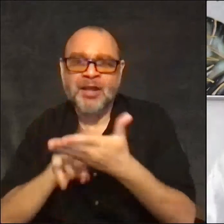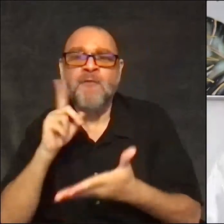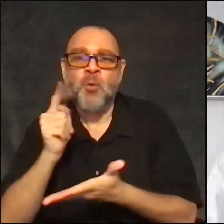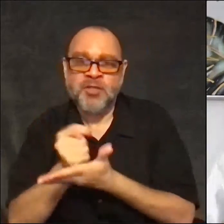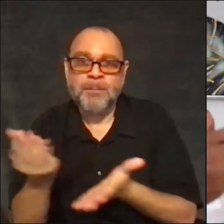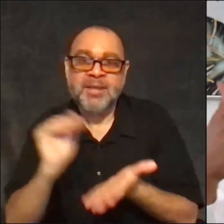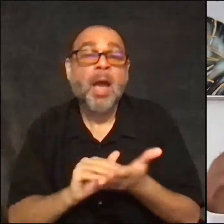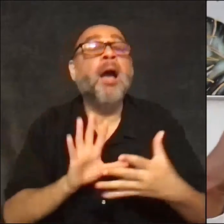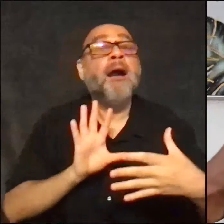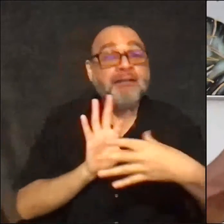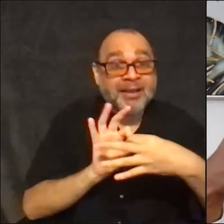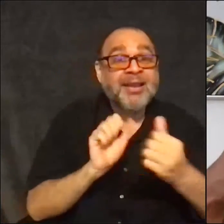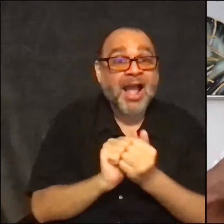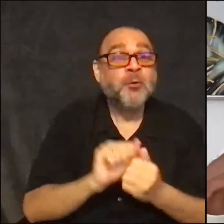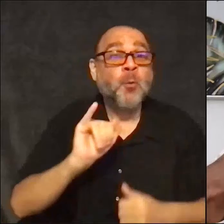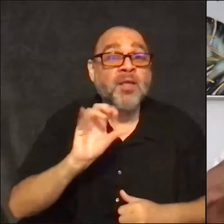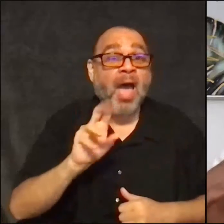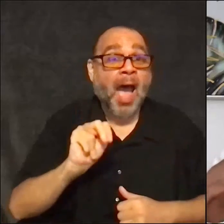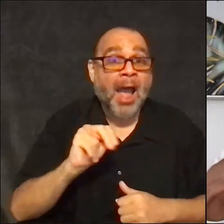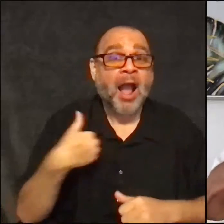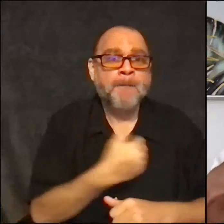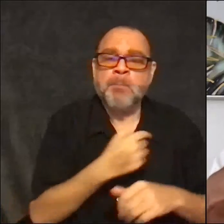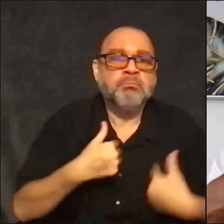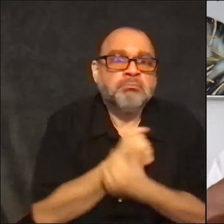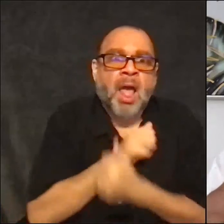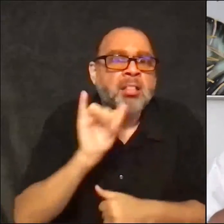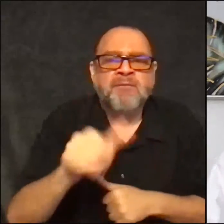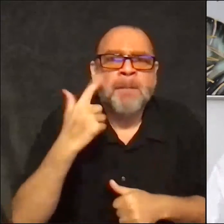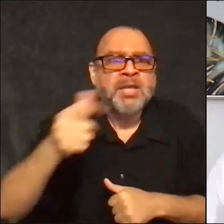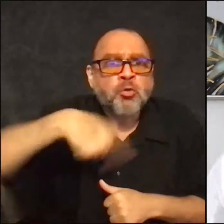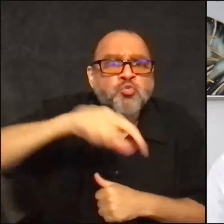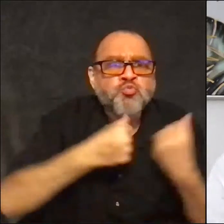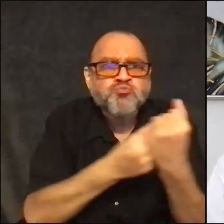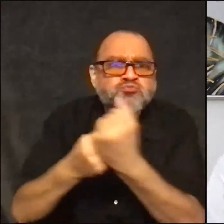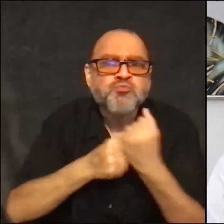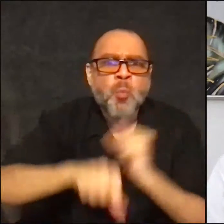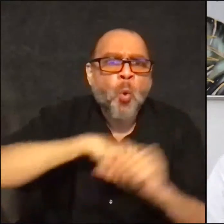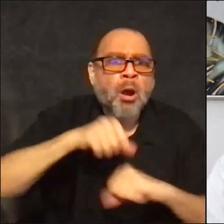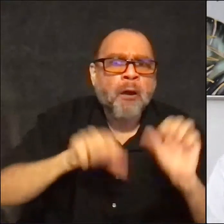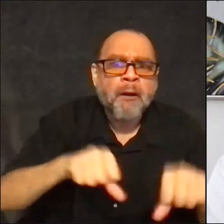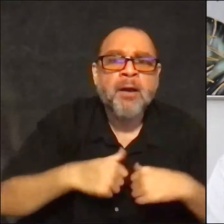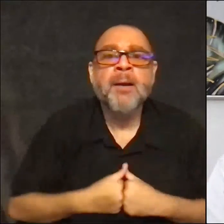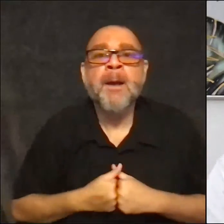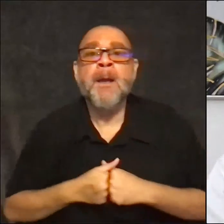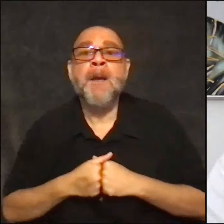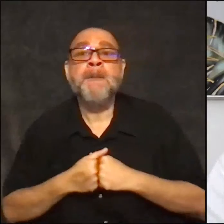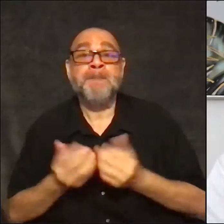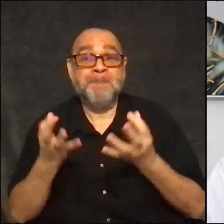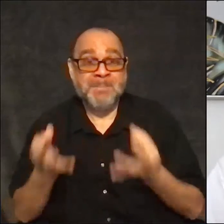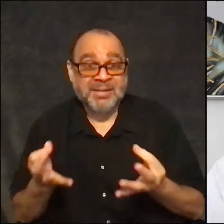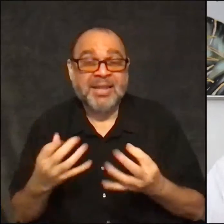members. I love that. Healing in the group. Support and empowerment from the group. Meditation, 15 minutes. Schedule my next